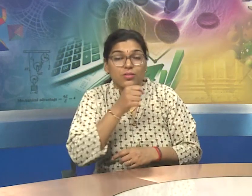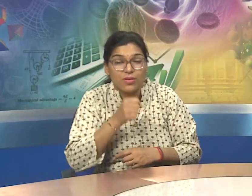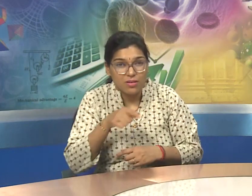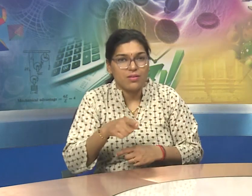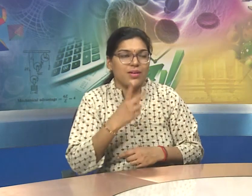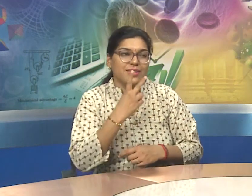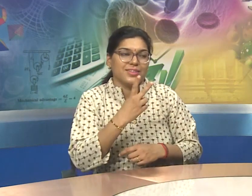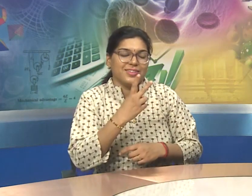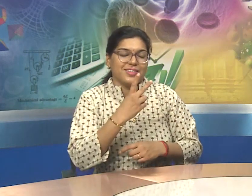The old man,